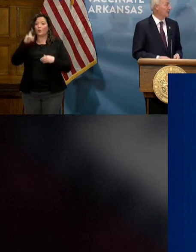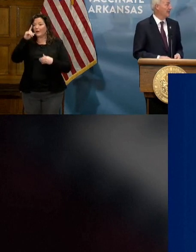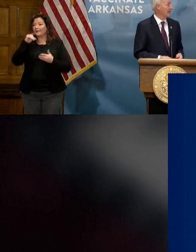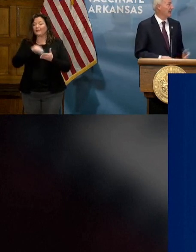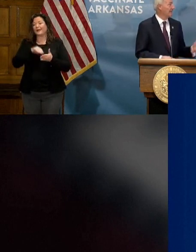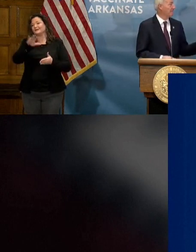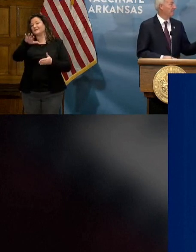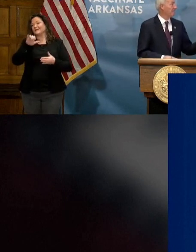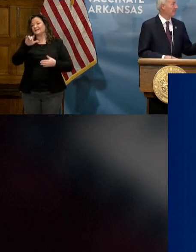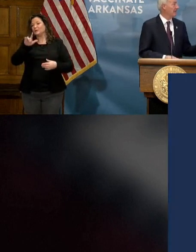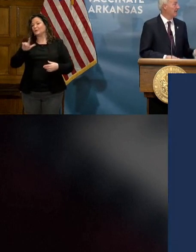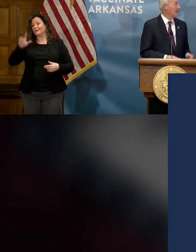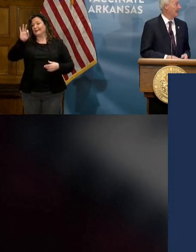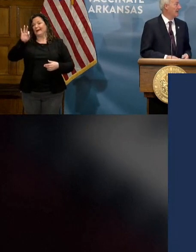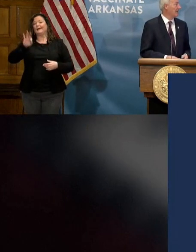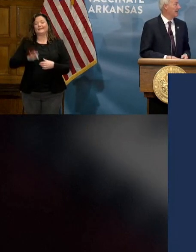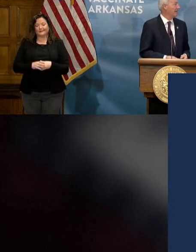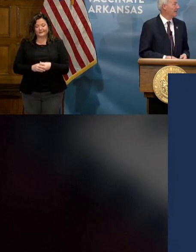1,529.